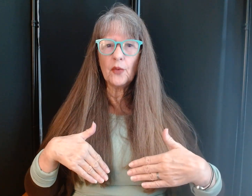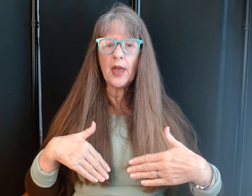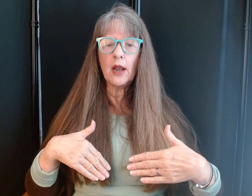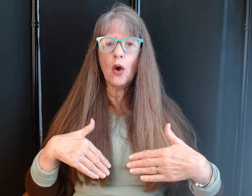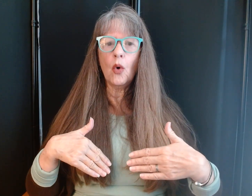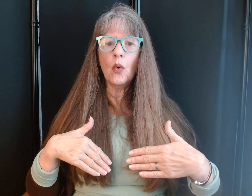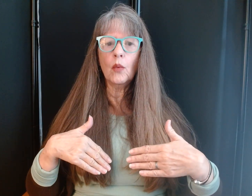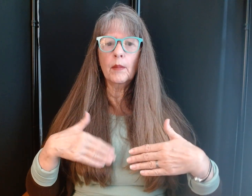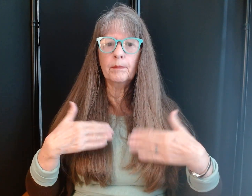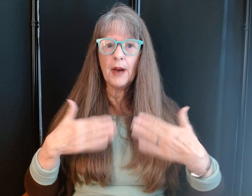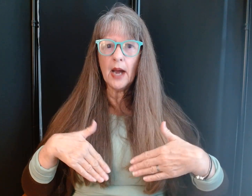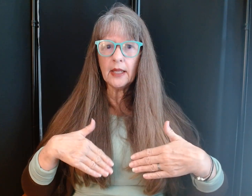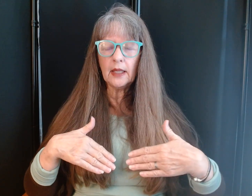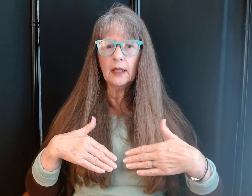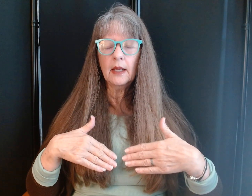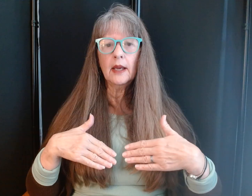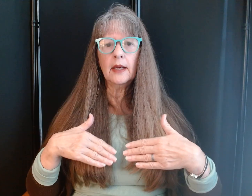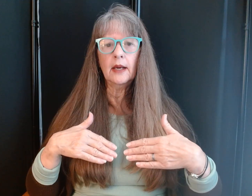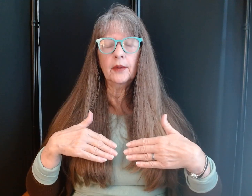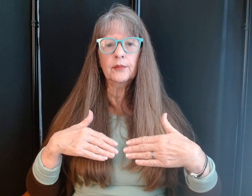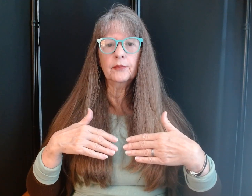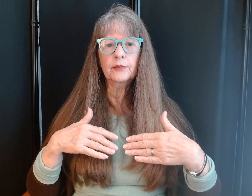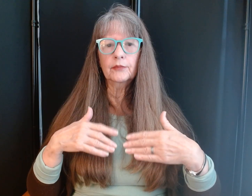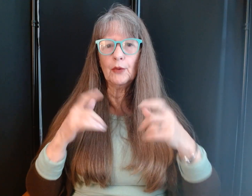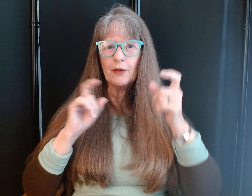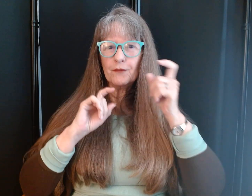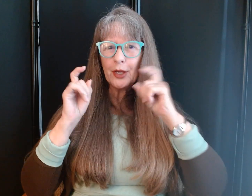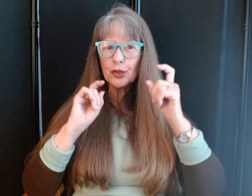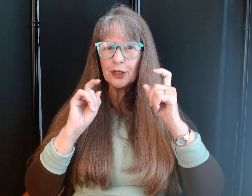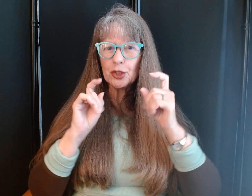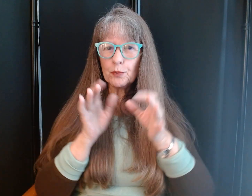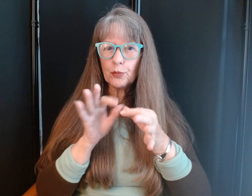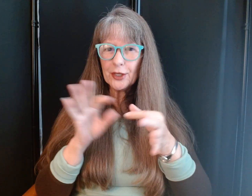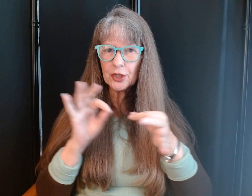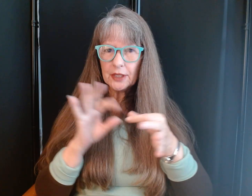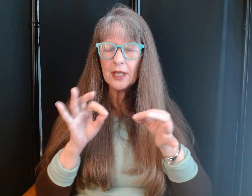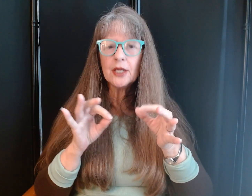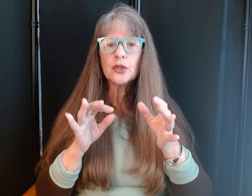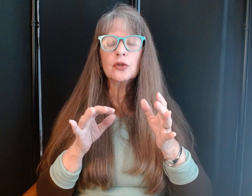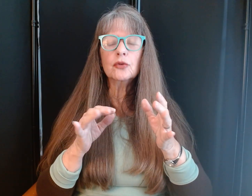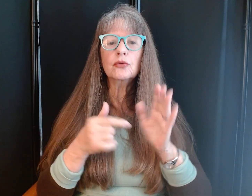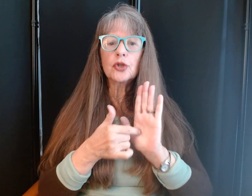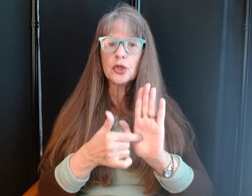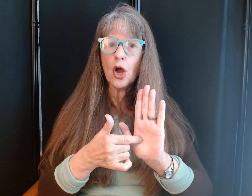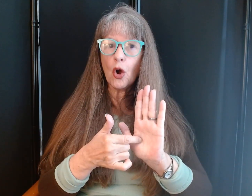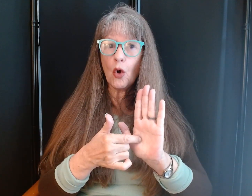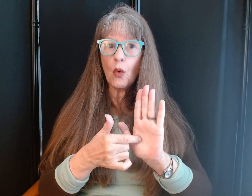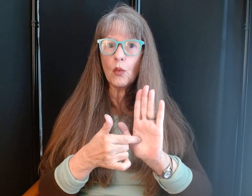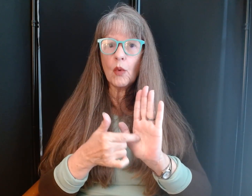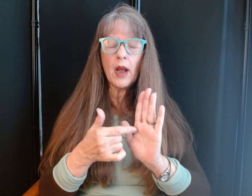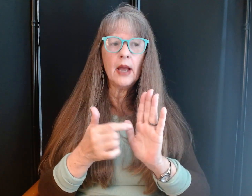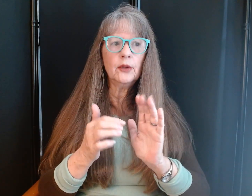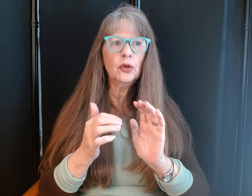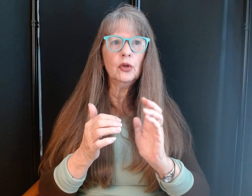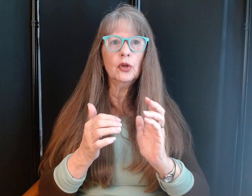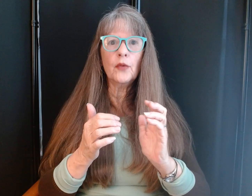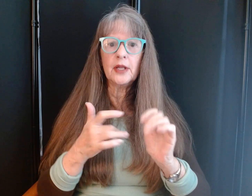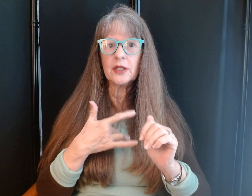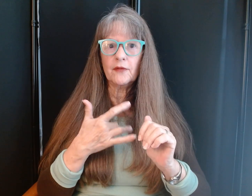that whole body, and facial expression to show, you know that it's